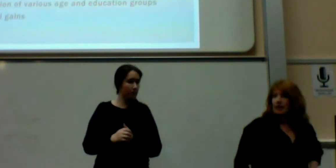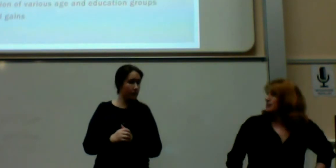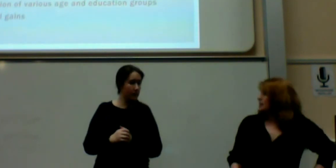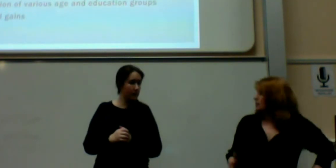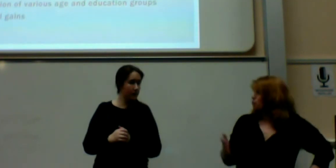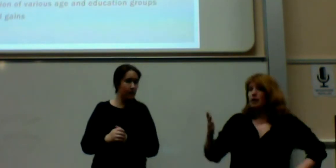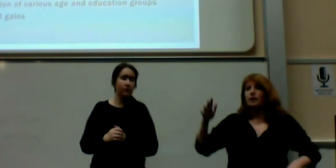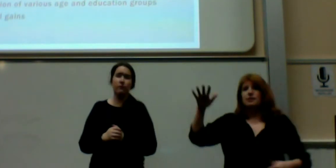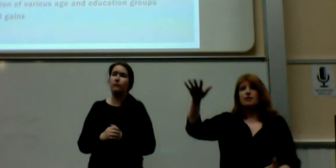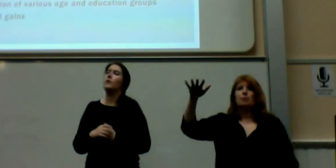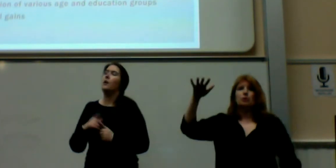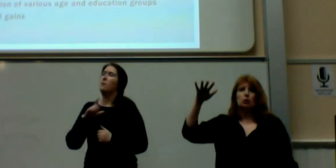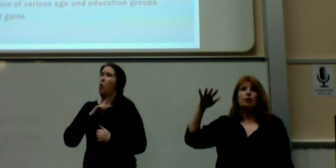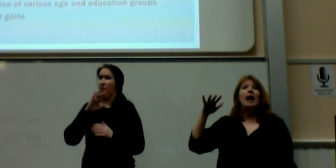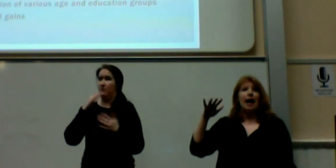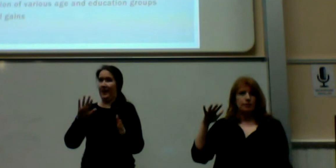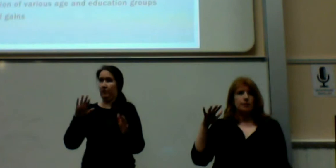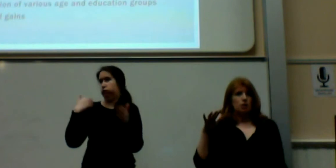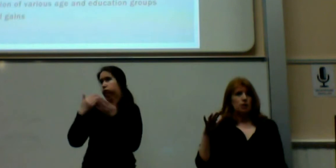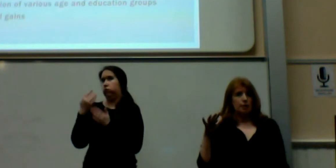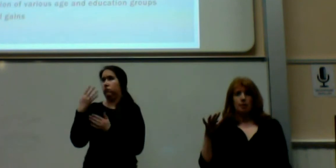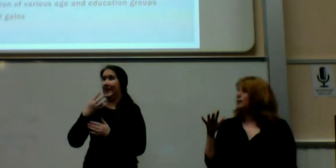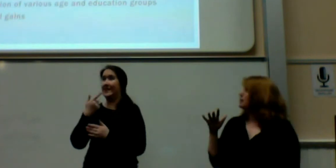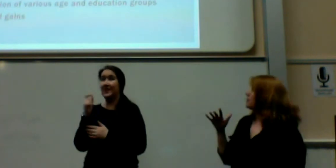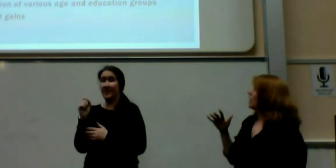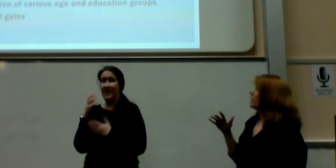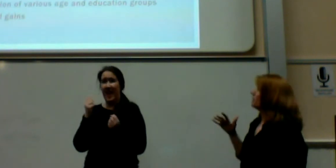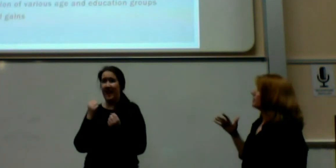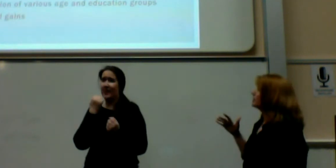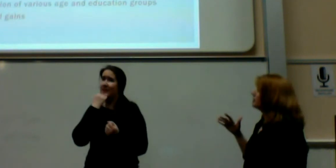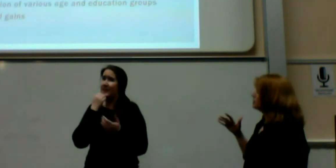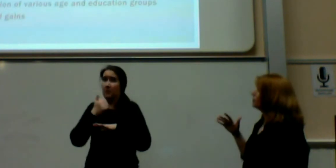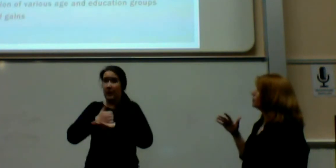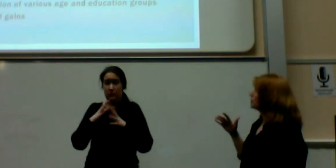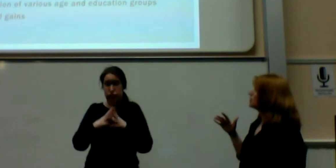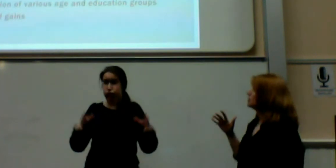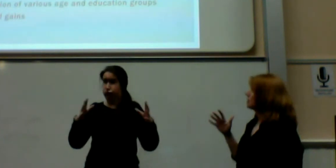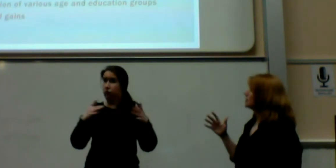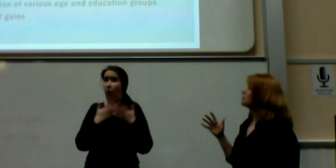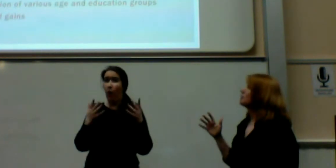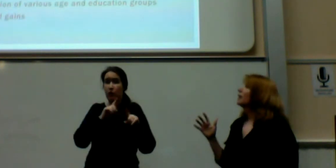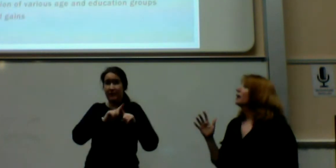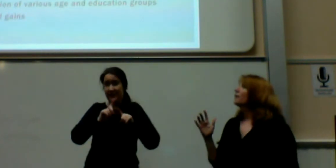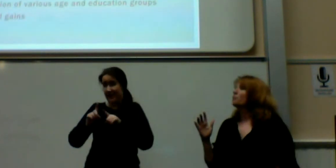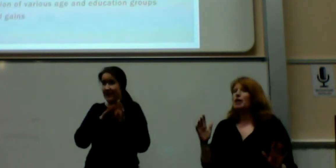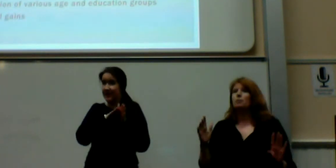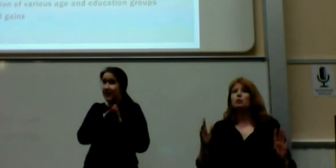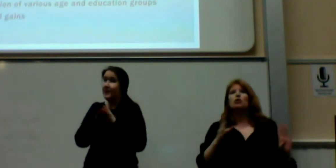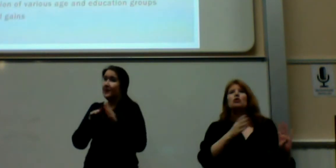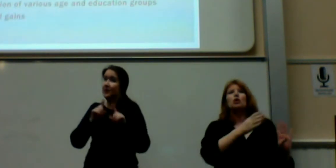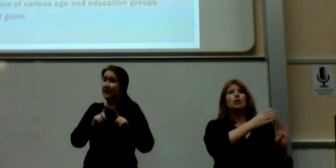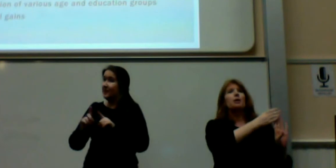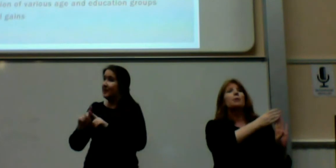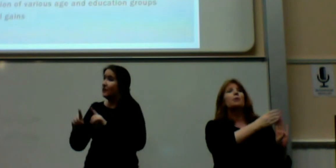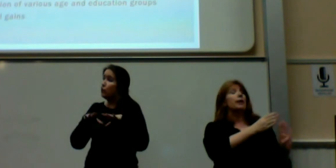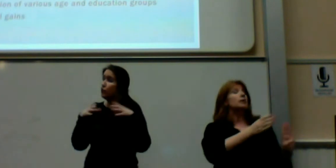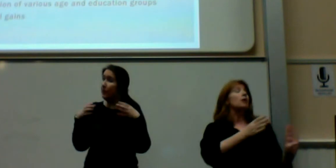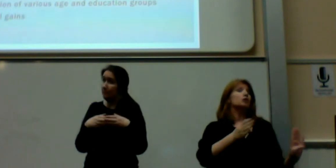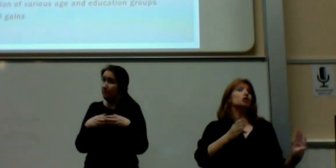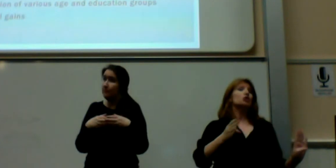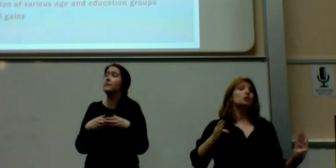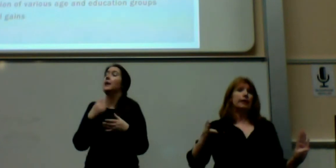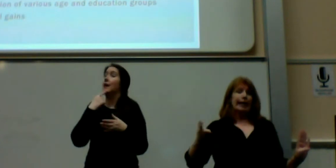There have been extensive, because they've been able to amass such a database, there have been extensive validity studies. They've been able to show that